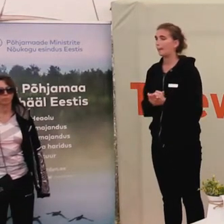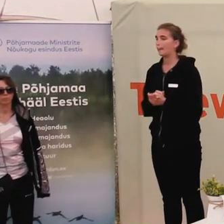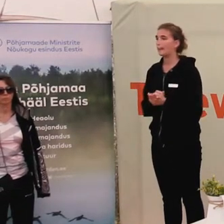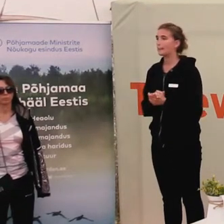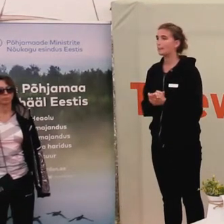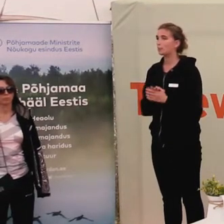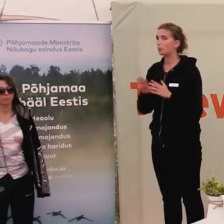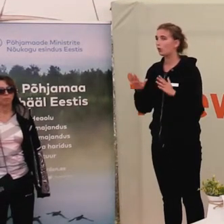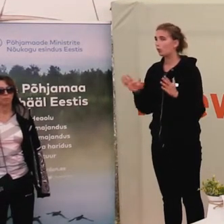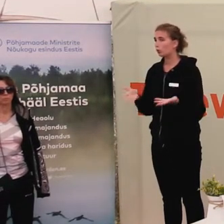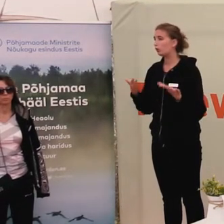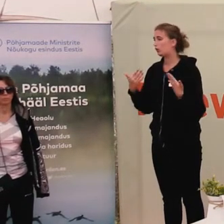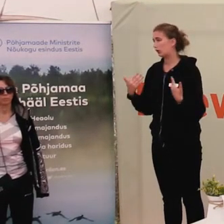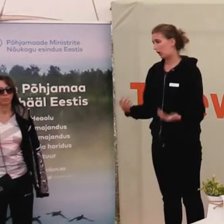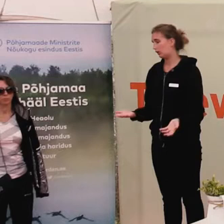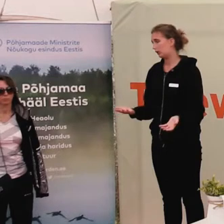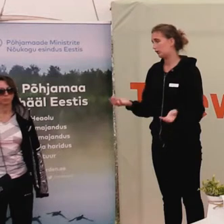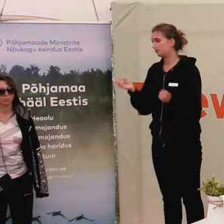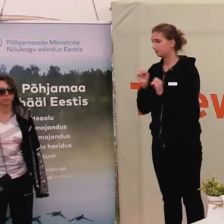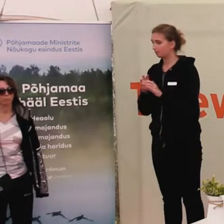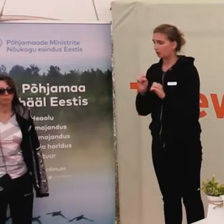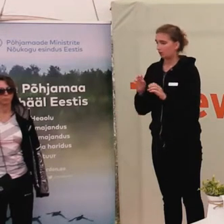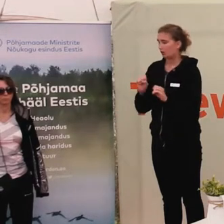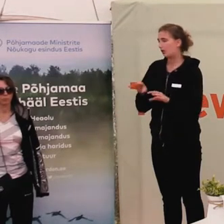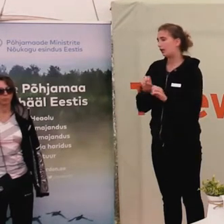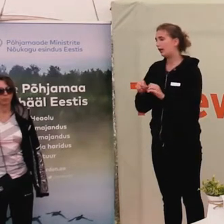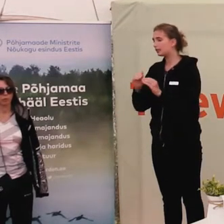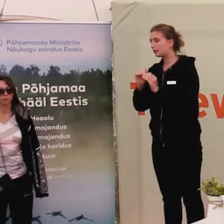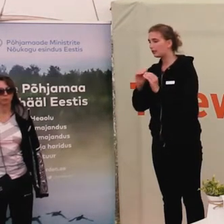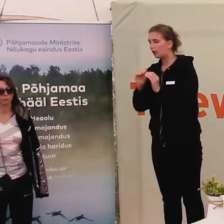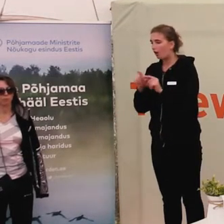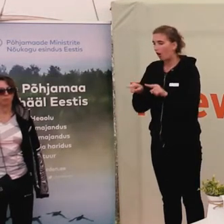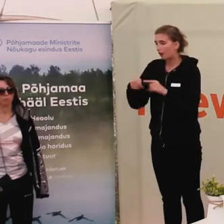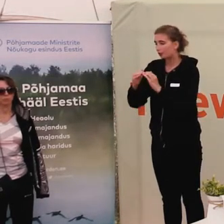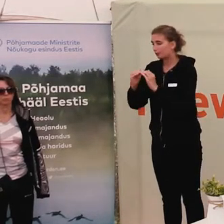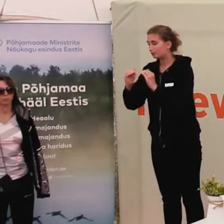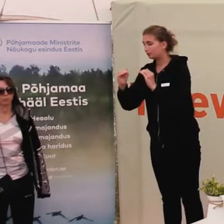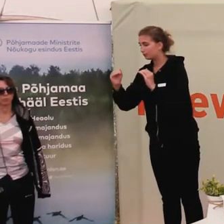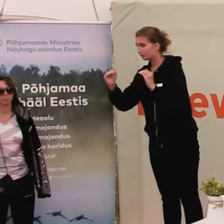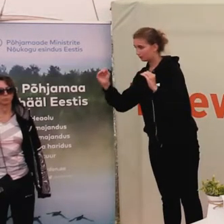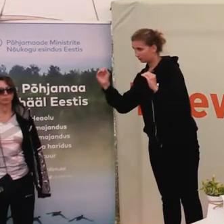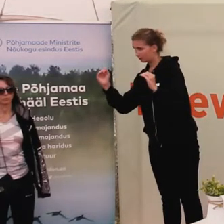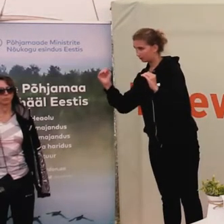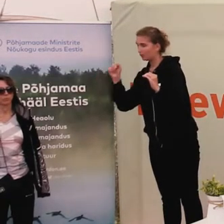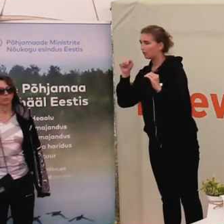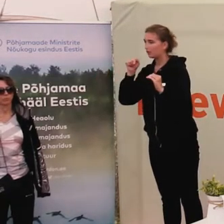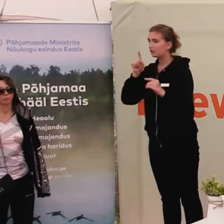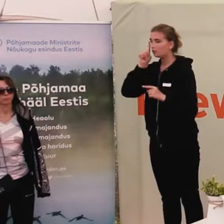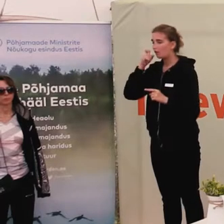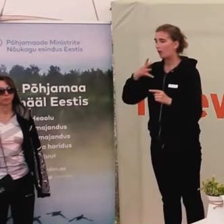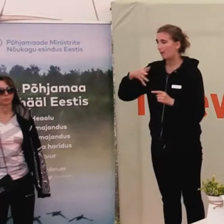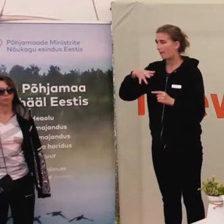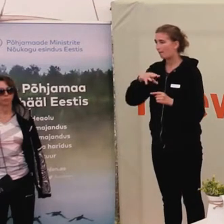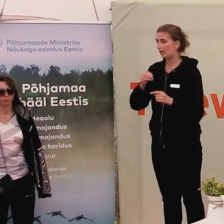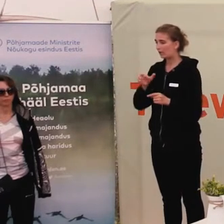if we are again talking about limiting growth and staying at the level where we are, as I said, it might be reasonable for us, so the